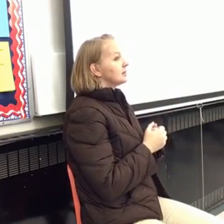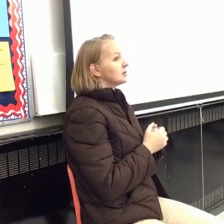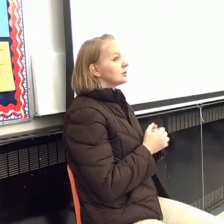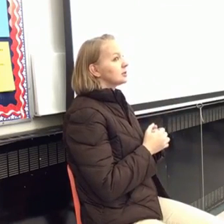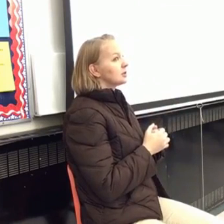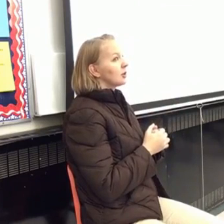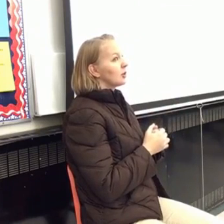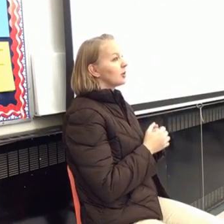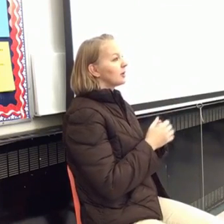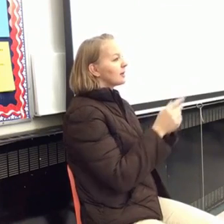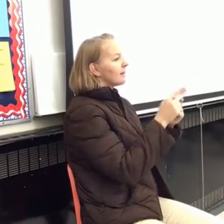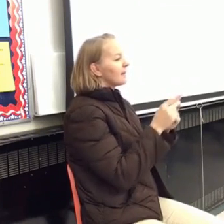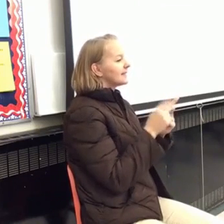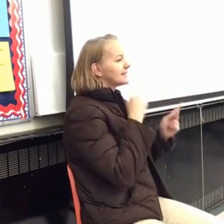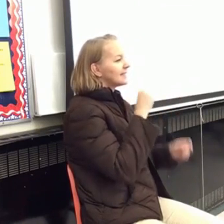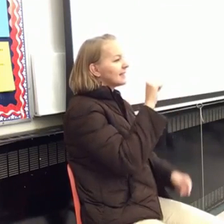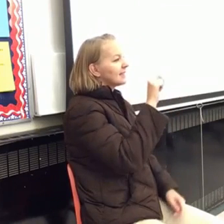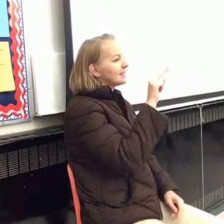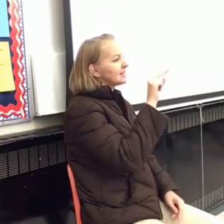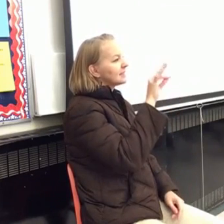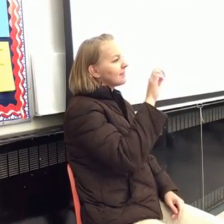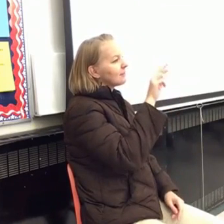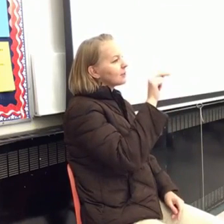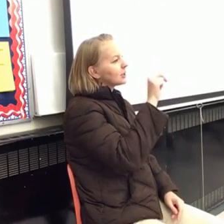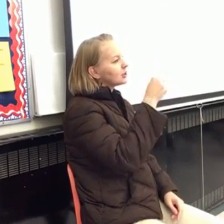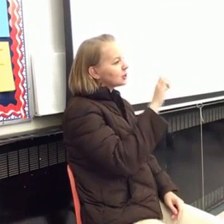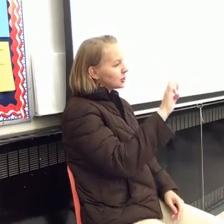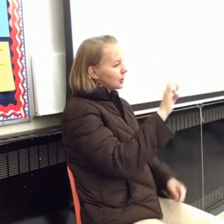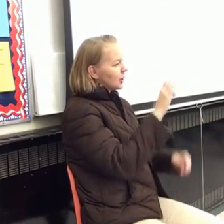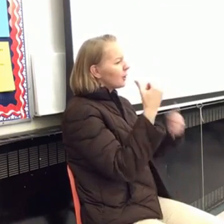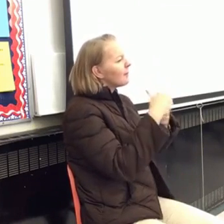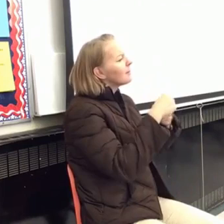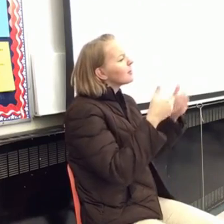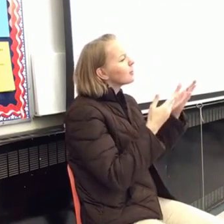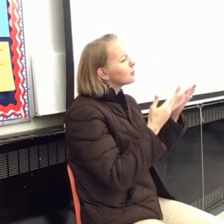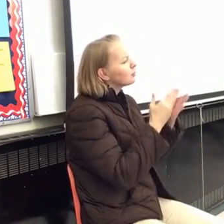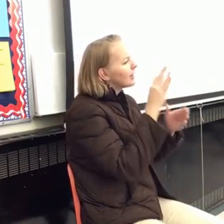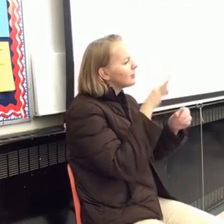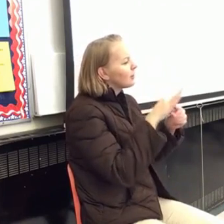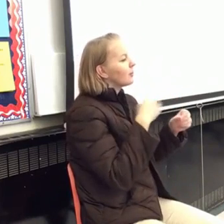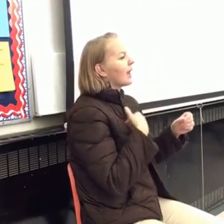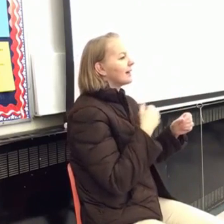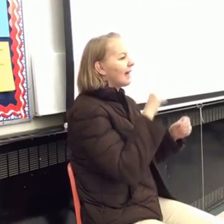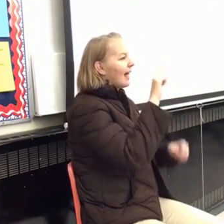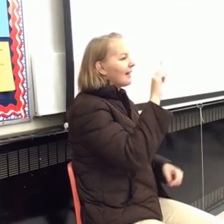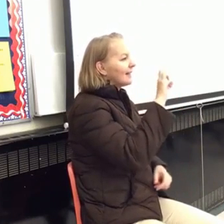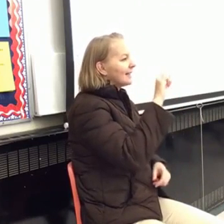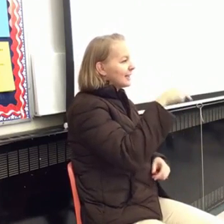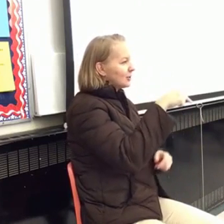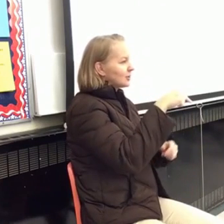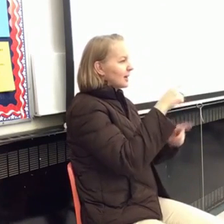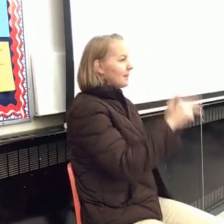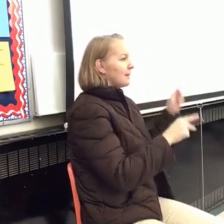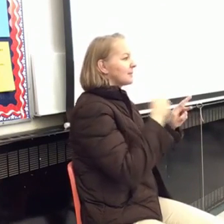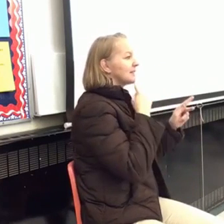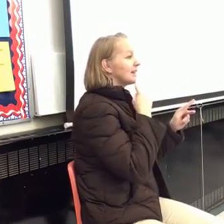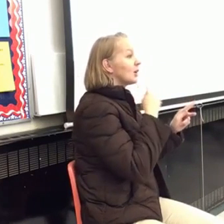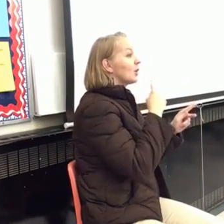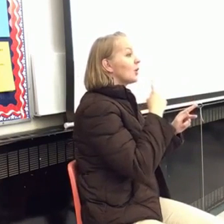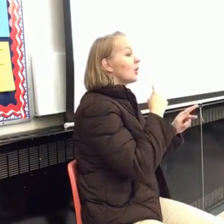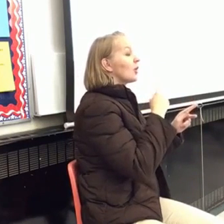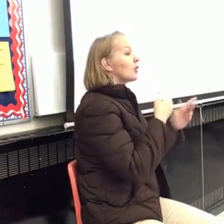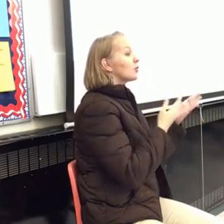next to where it says suffrage, remember the right to vote? We had a bunch of people in their LEQs write that suffrage meant to suffer or women